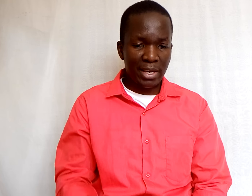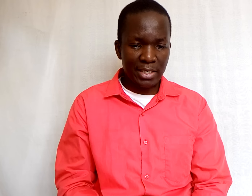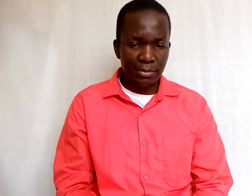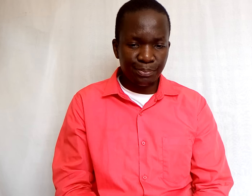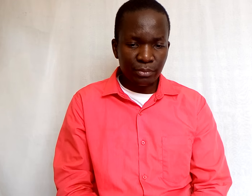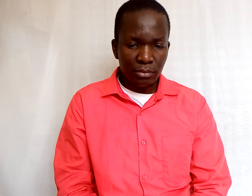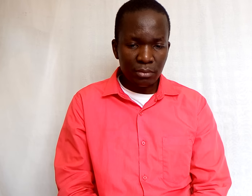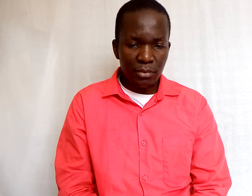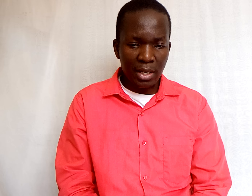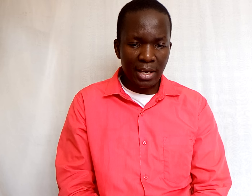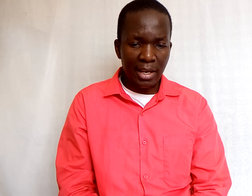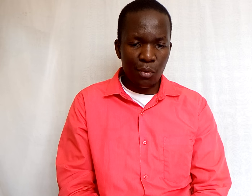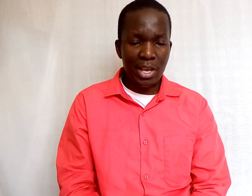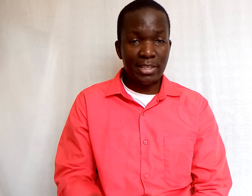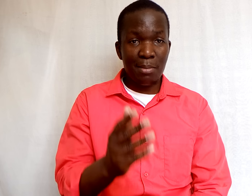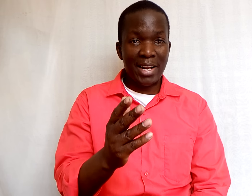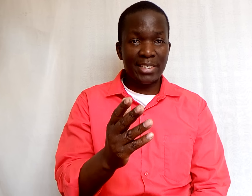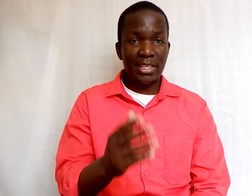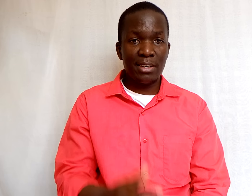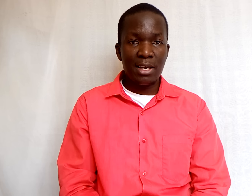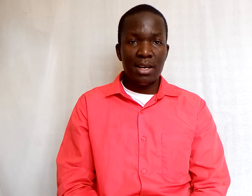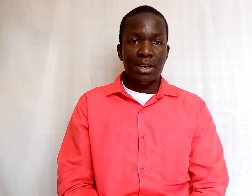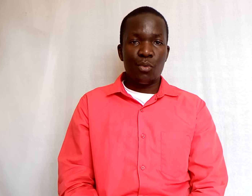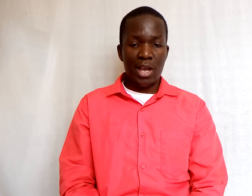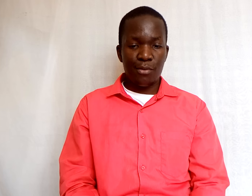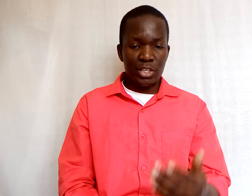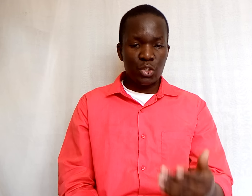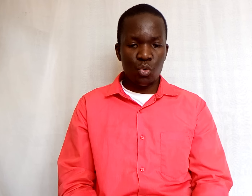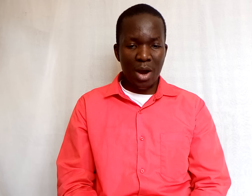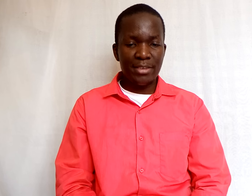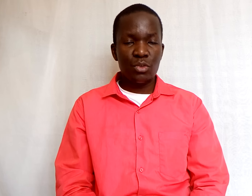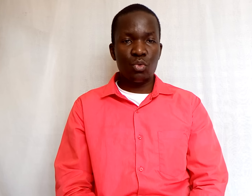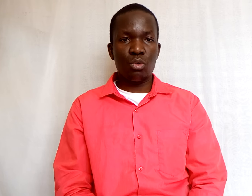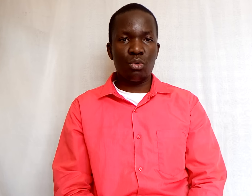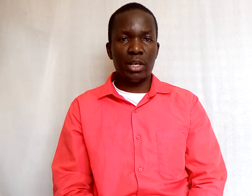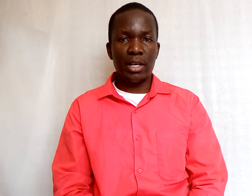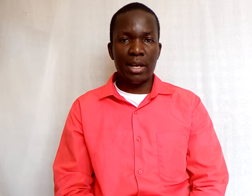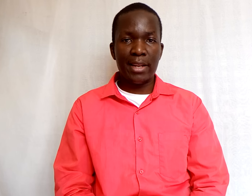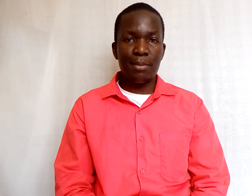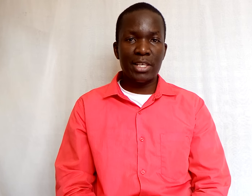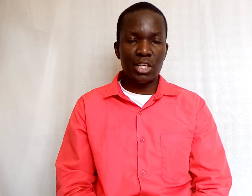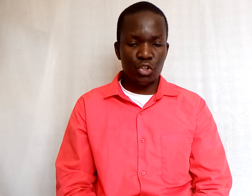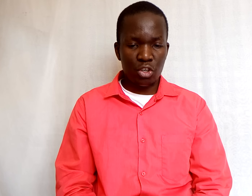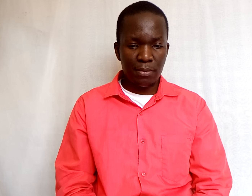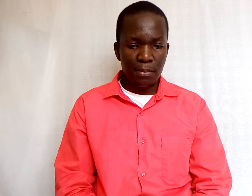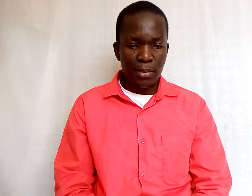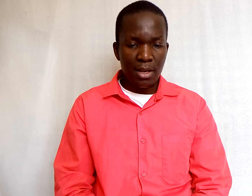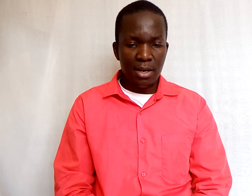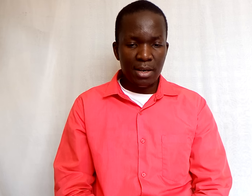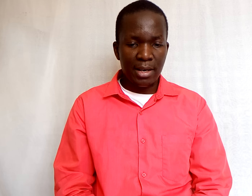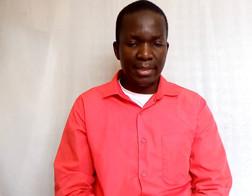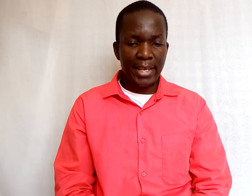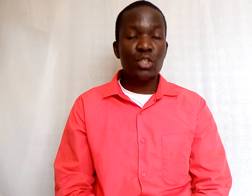it. We are summarizing. We have only 2 words to end up the session. Next one